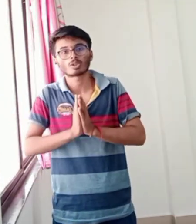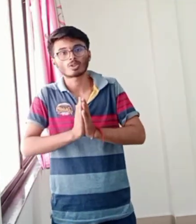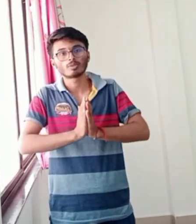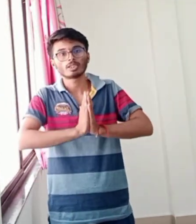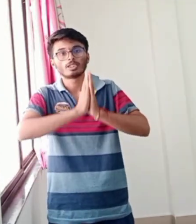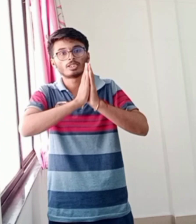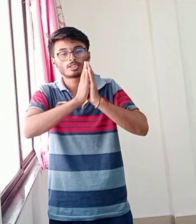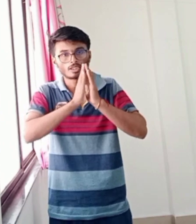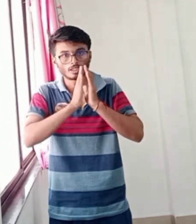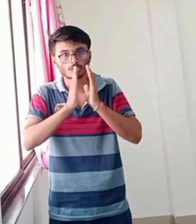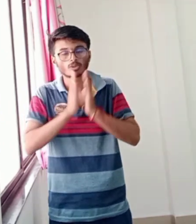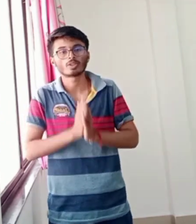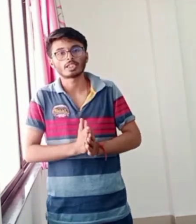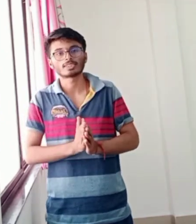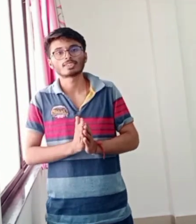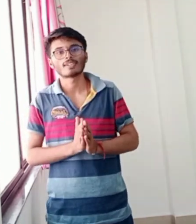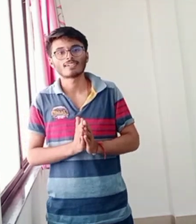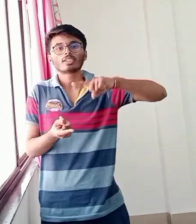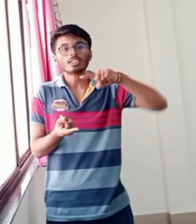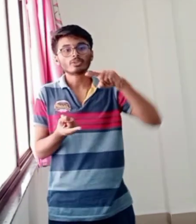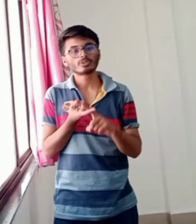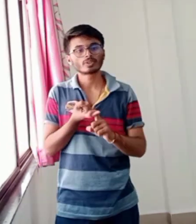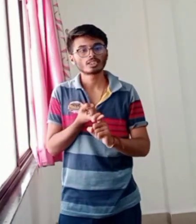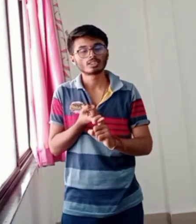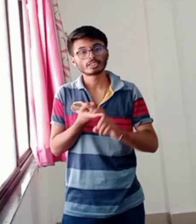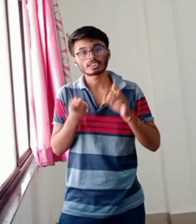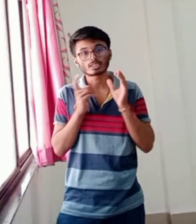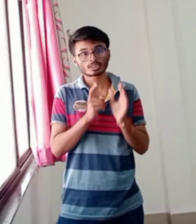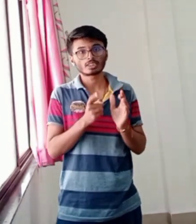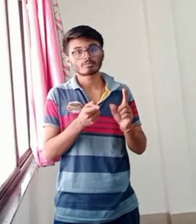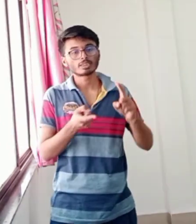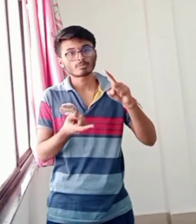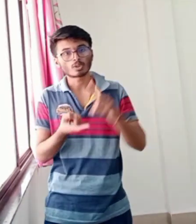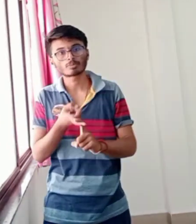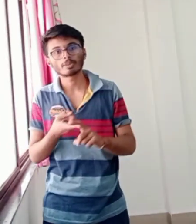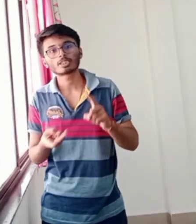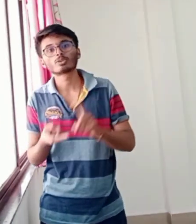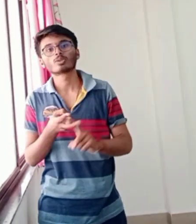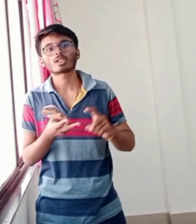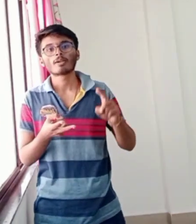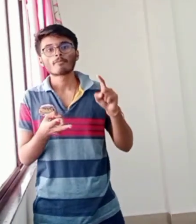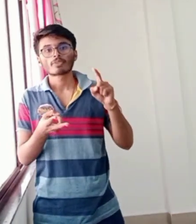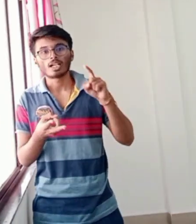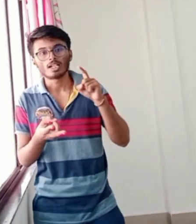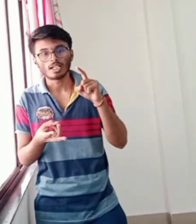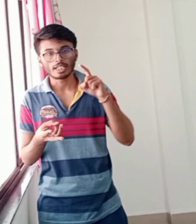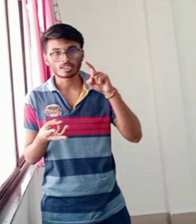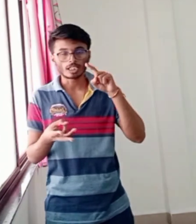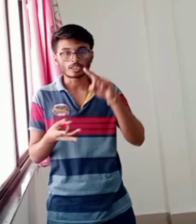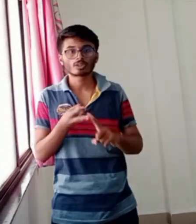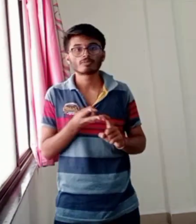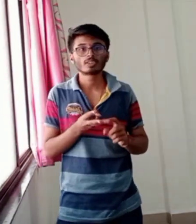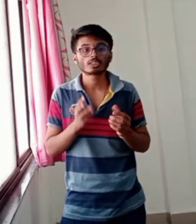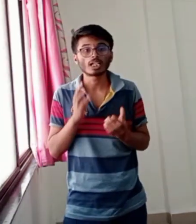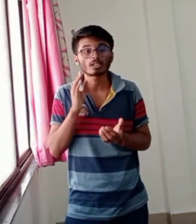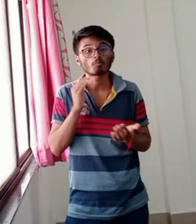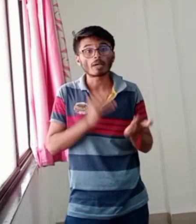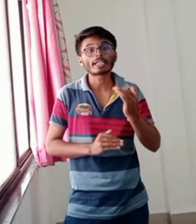the nucleotides. Usual the structure means phosphate, sugar, and the nitrogen base are bind